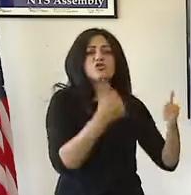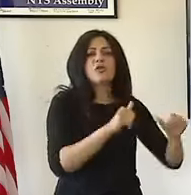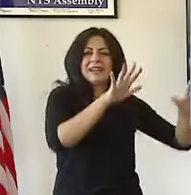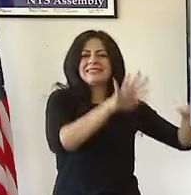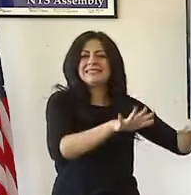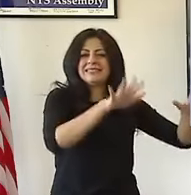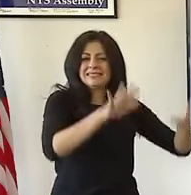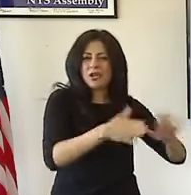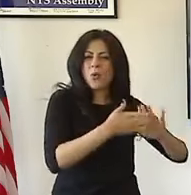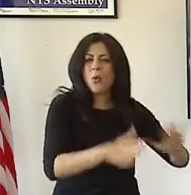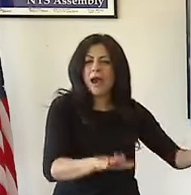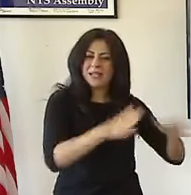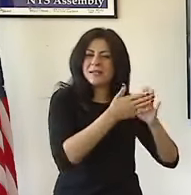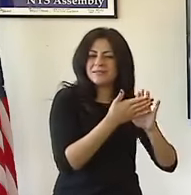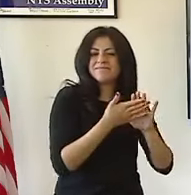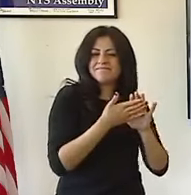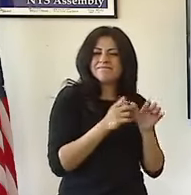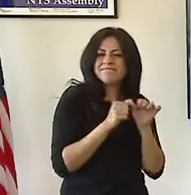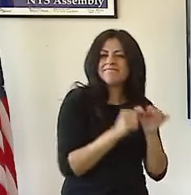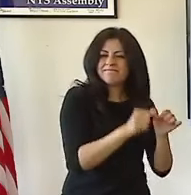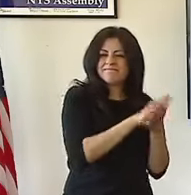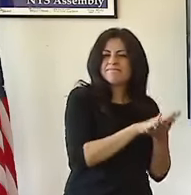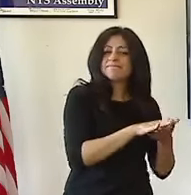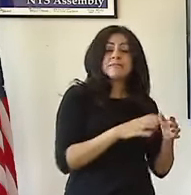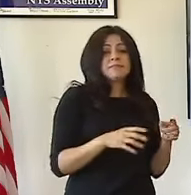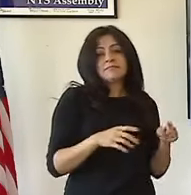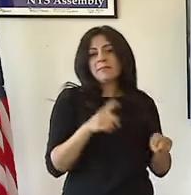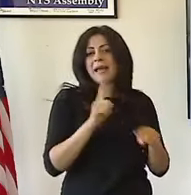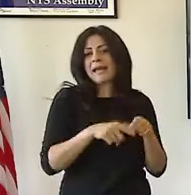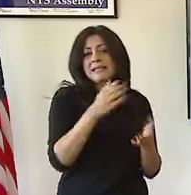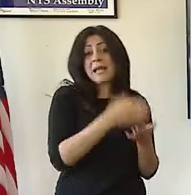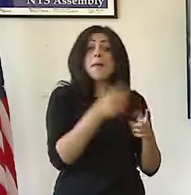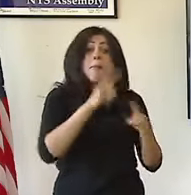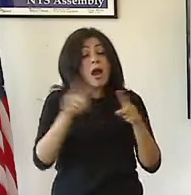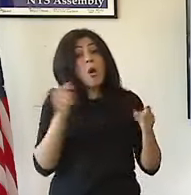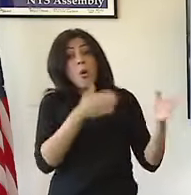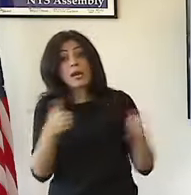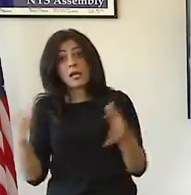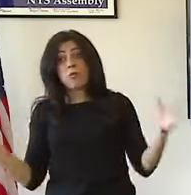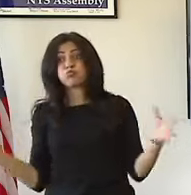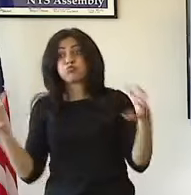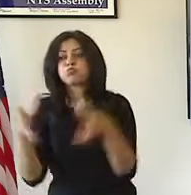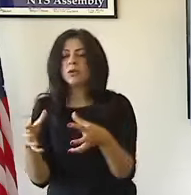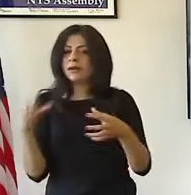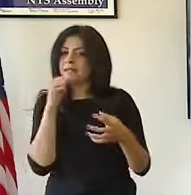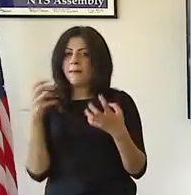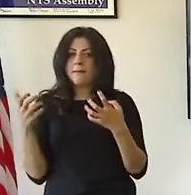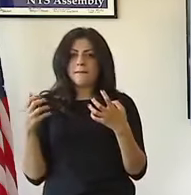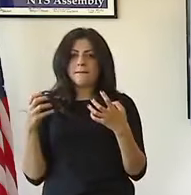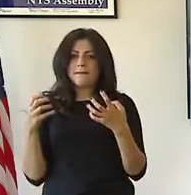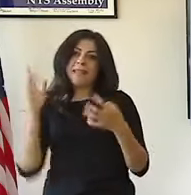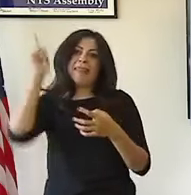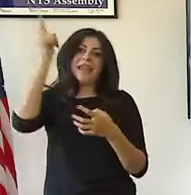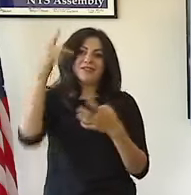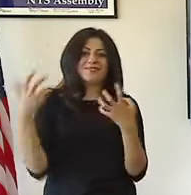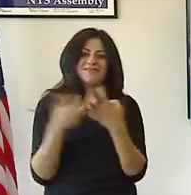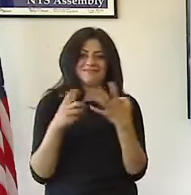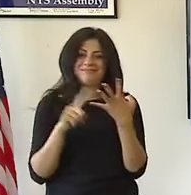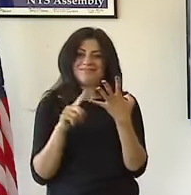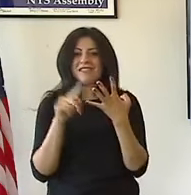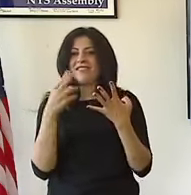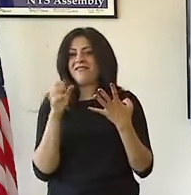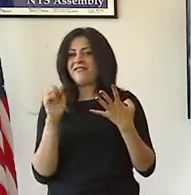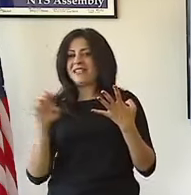something that's encouraged until phase 4. So we did that. We talked a little bit about